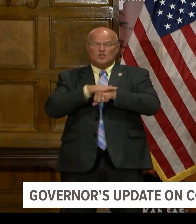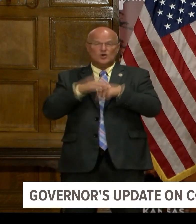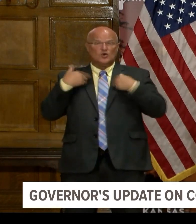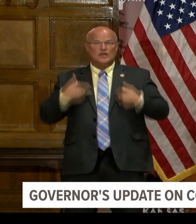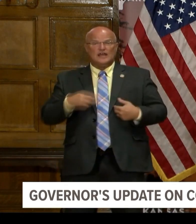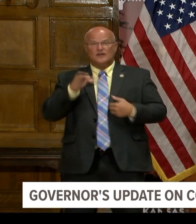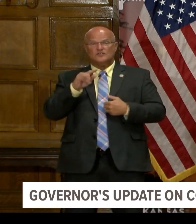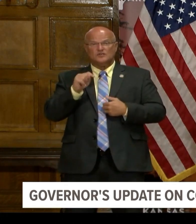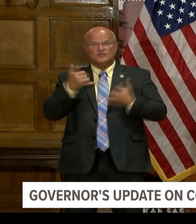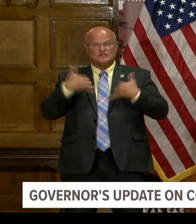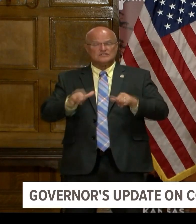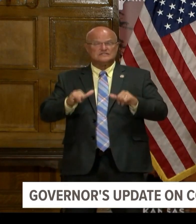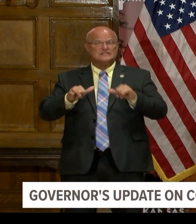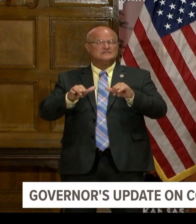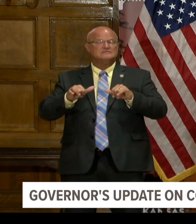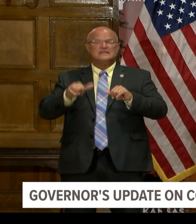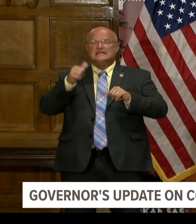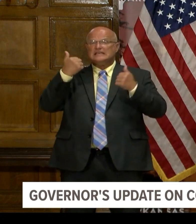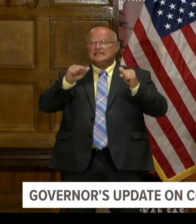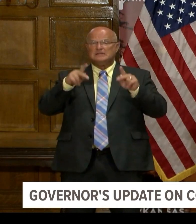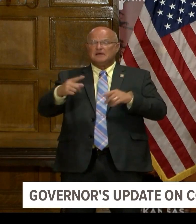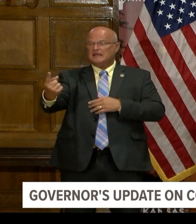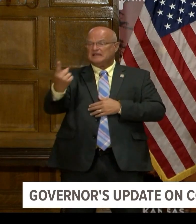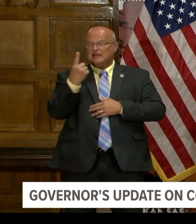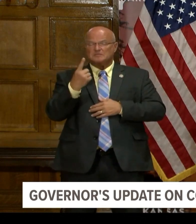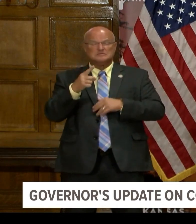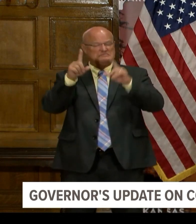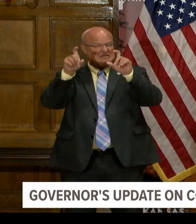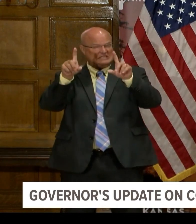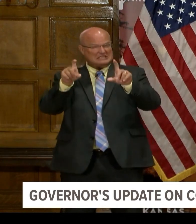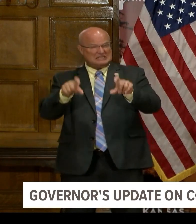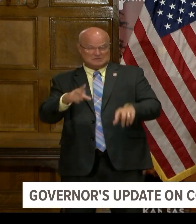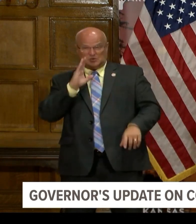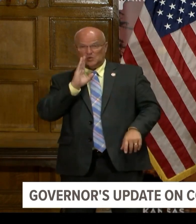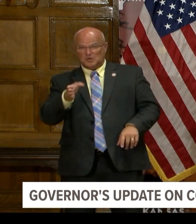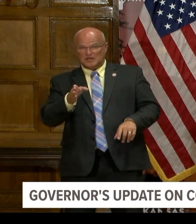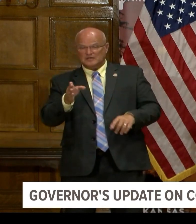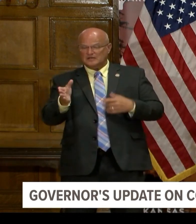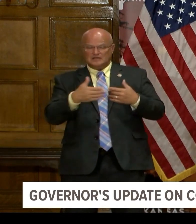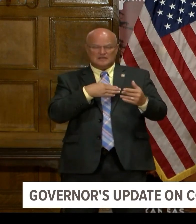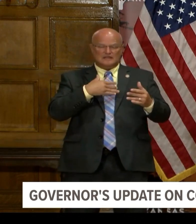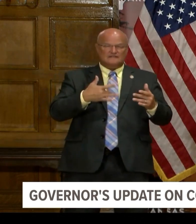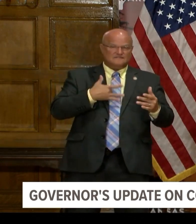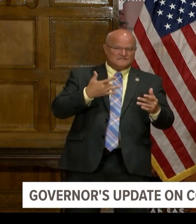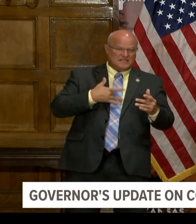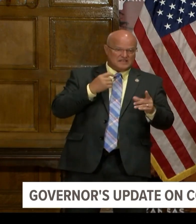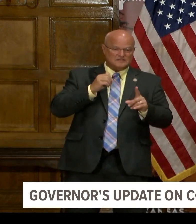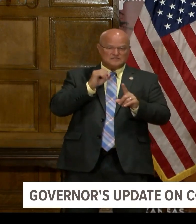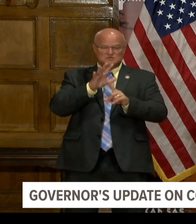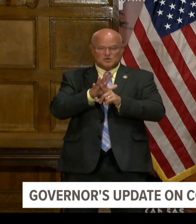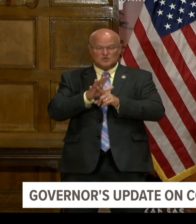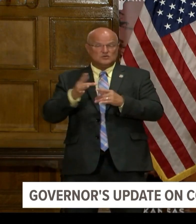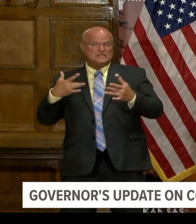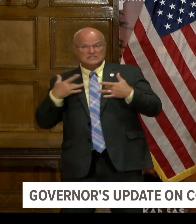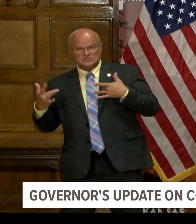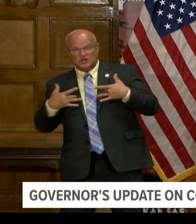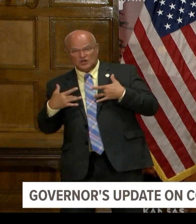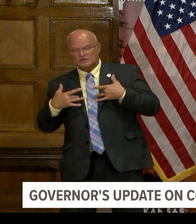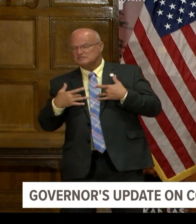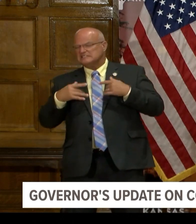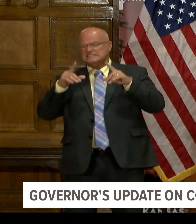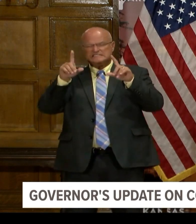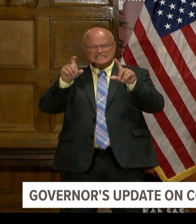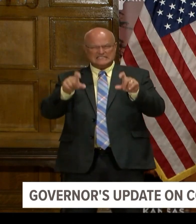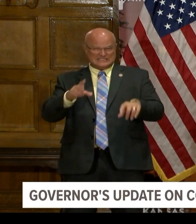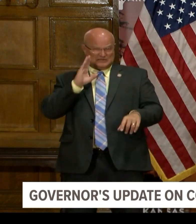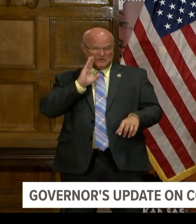still testing all comers, whether you have symptoms or exposure or have a concern. We want to test you. And